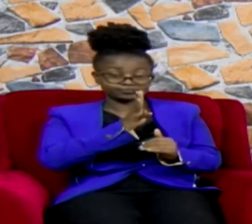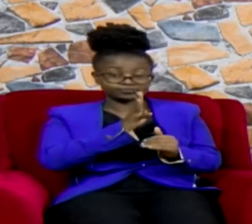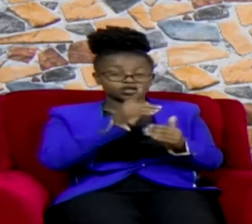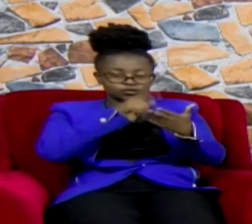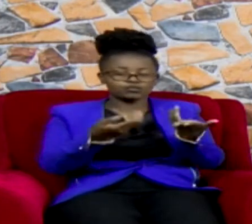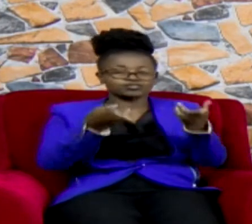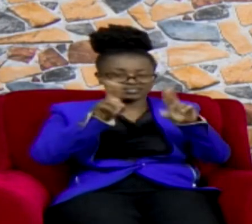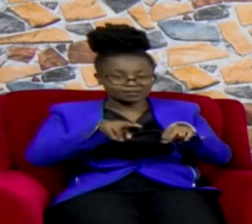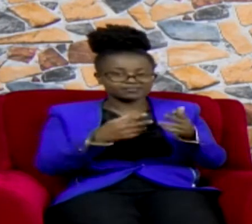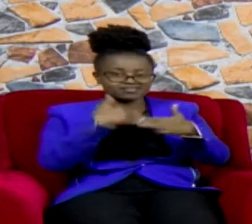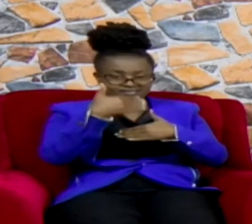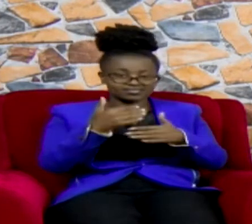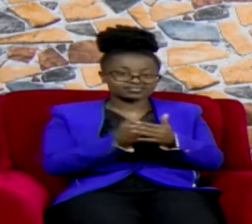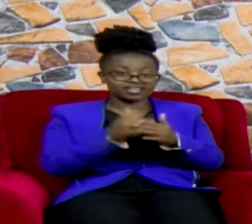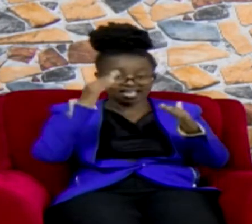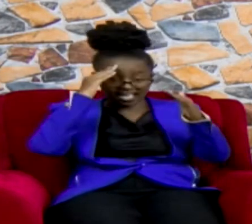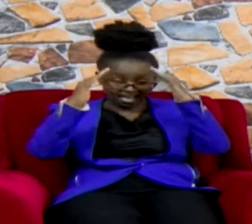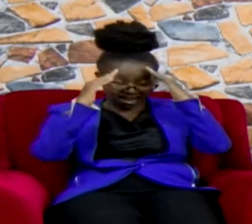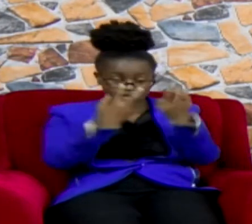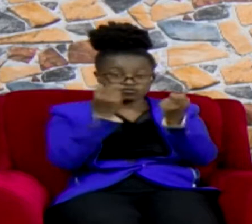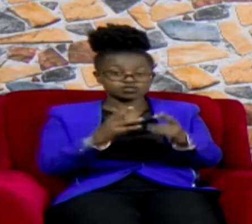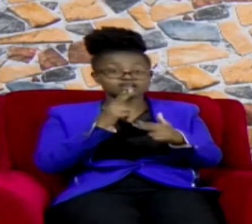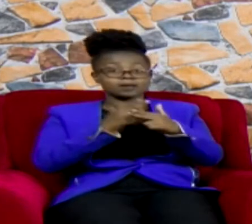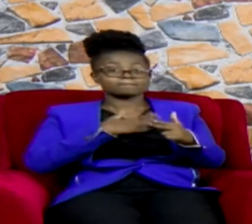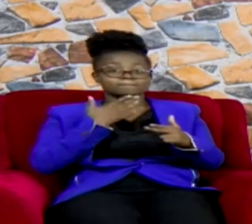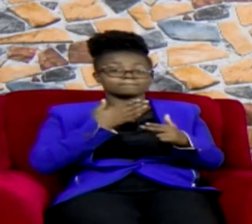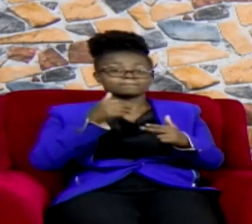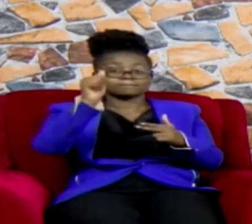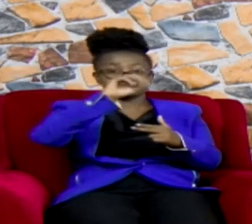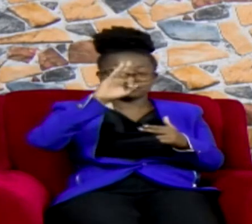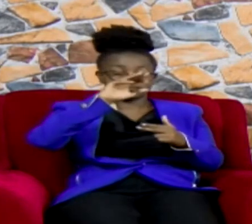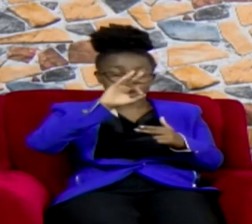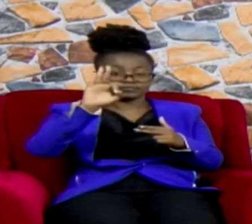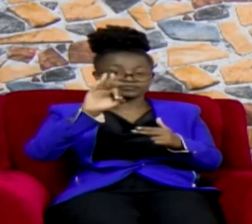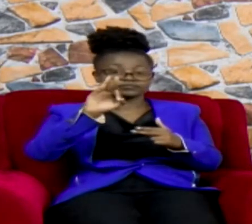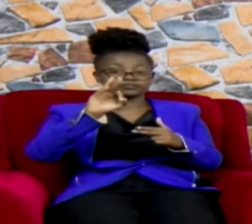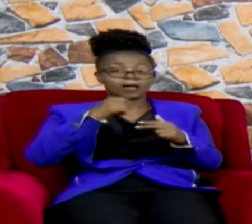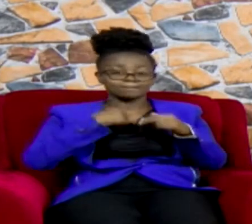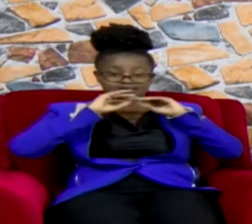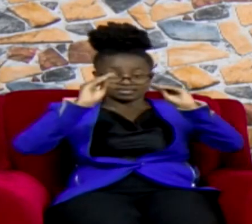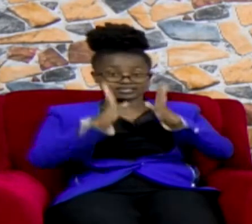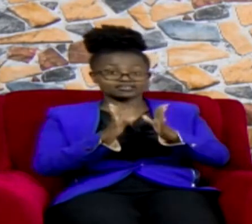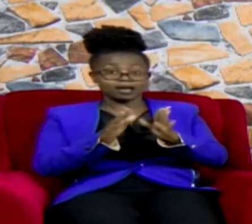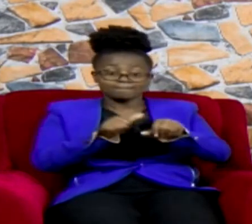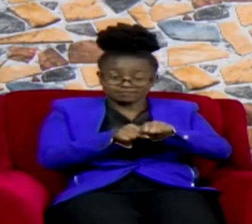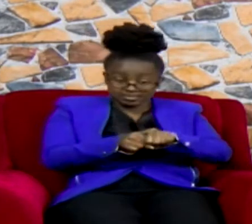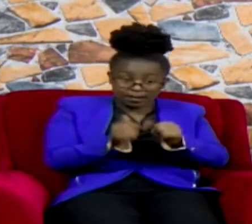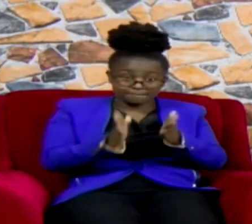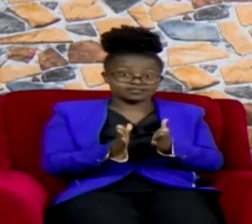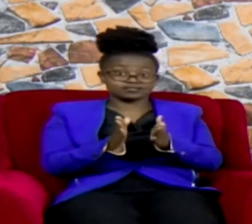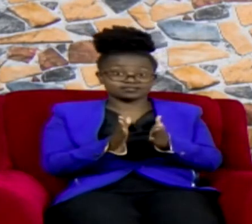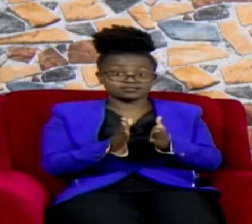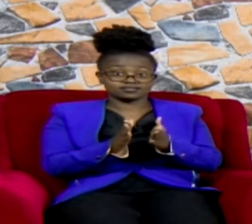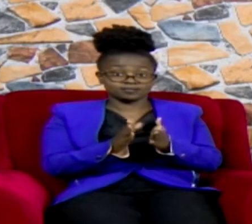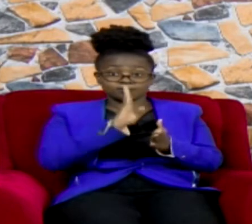then what next? Hey viewers, my name is Asamoah Gironko. I'm a teacher, I'm a therapist.